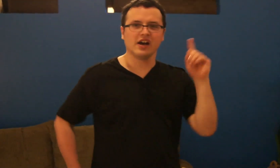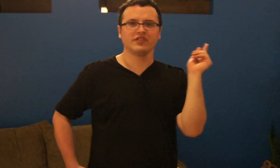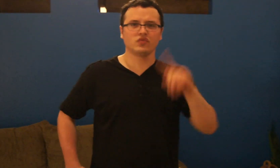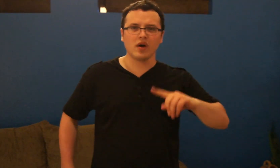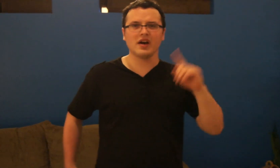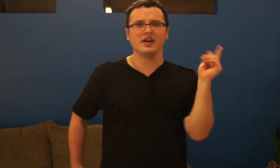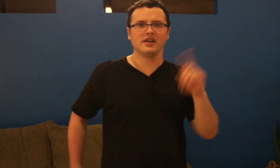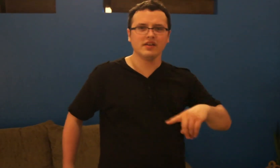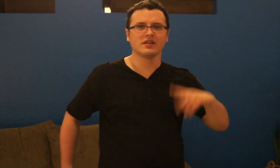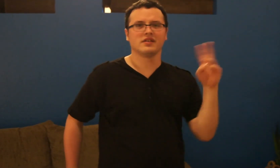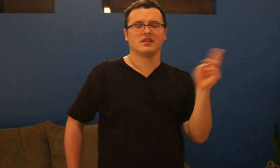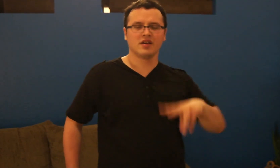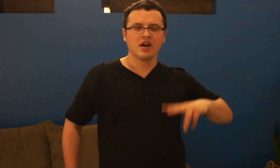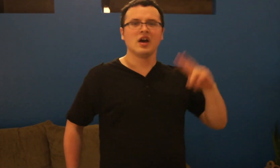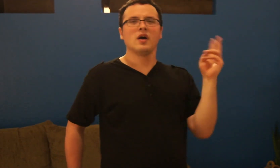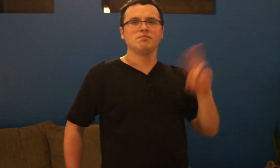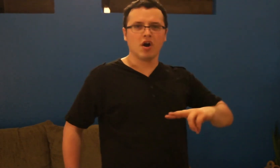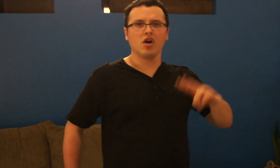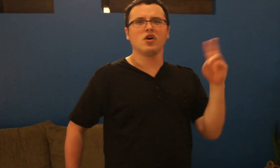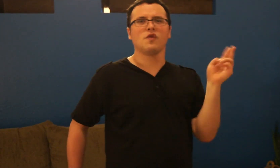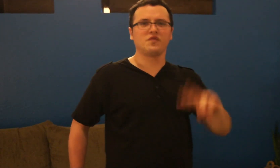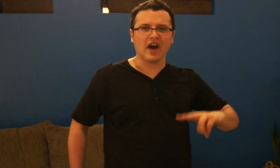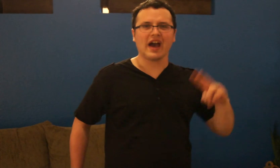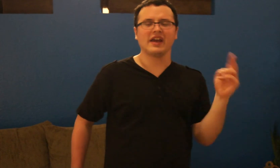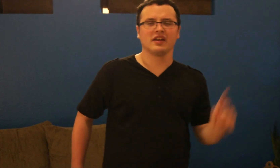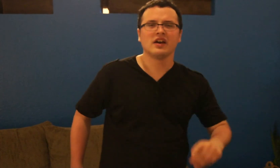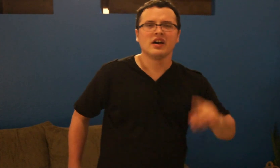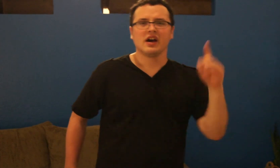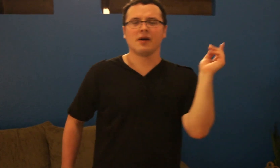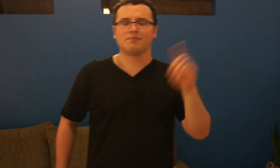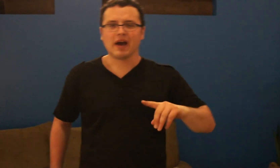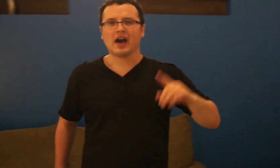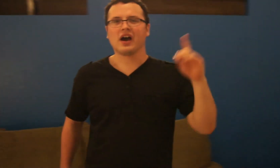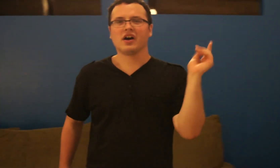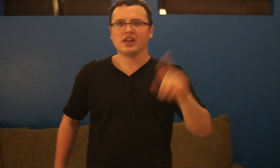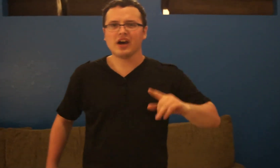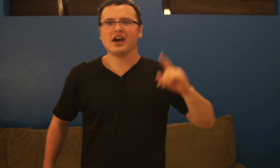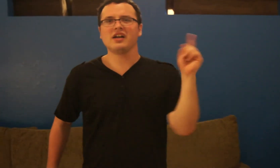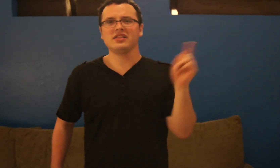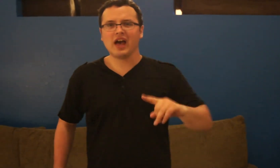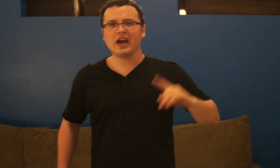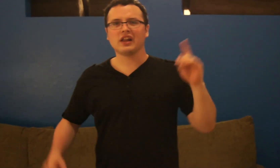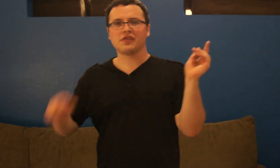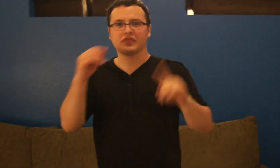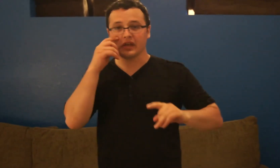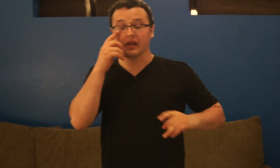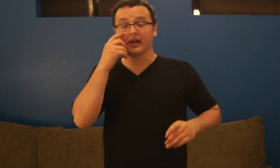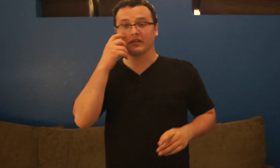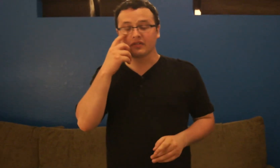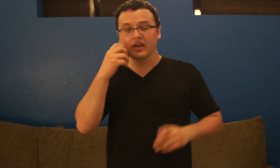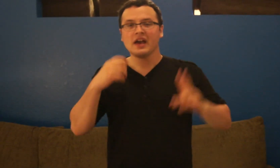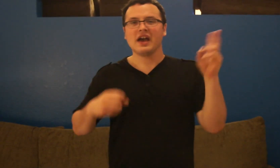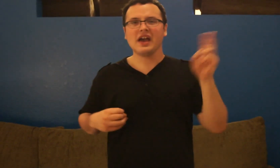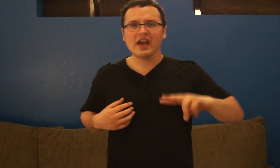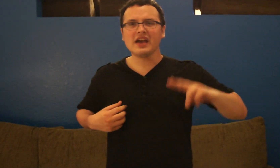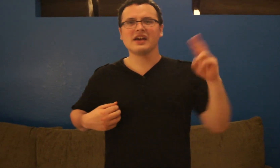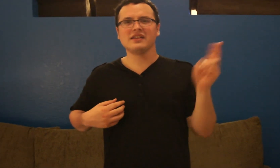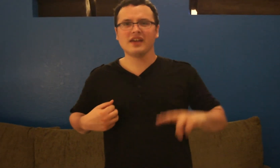Just one more fight about a lot of things, and